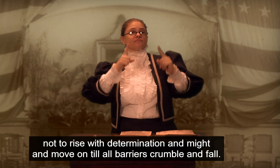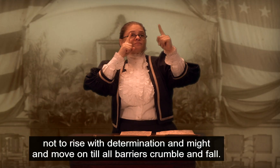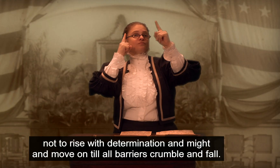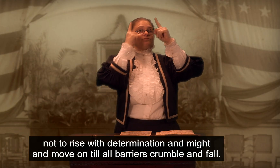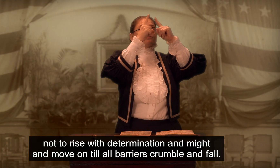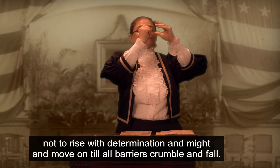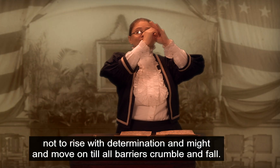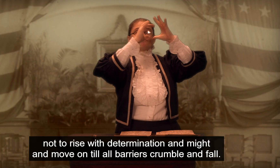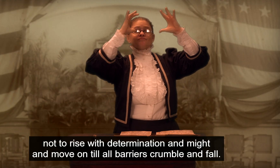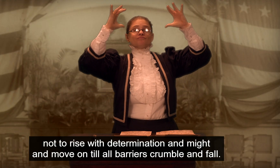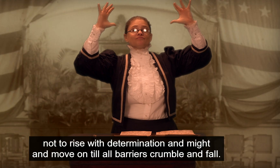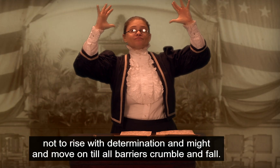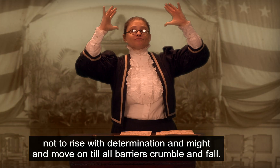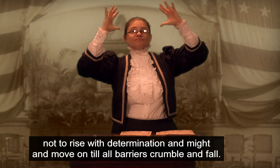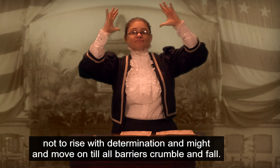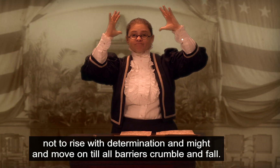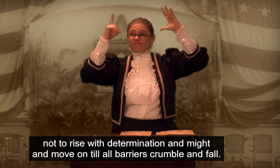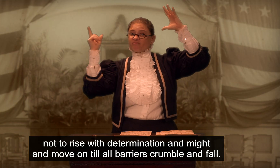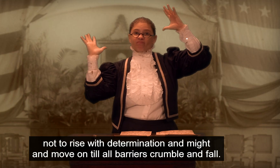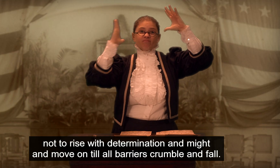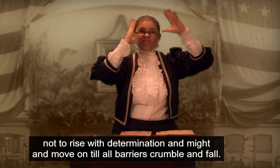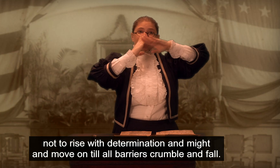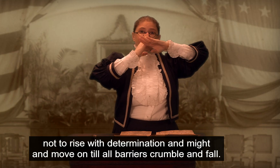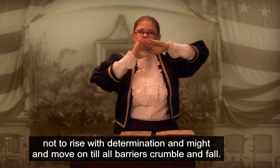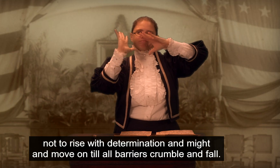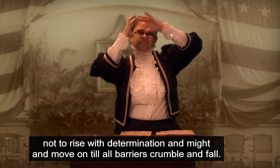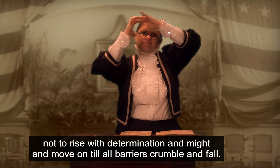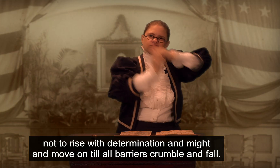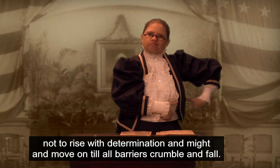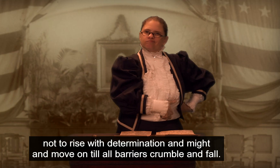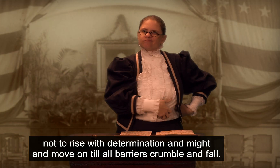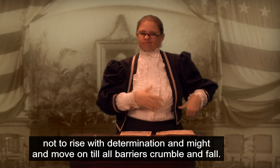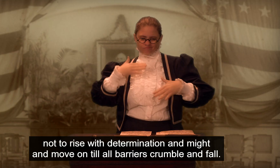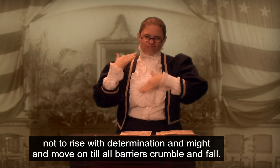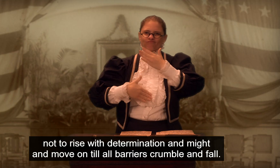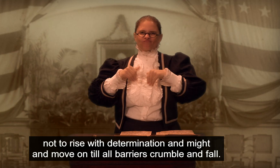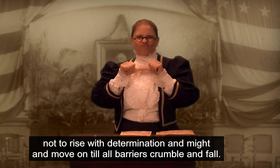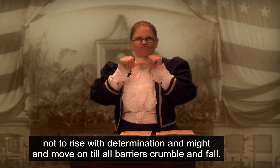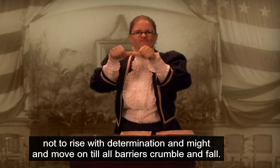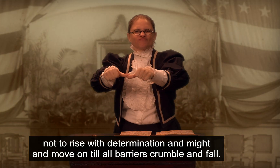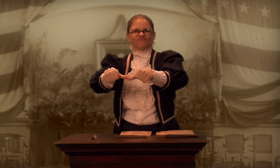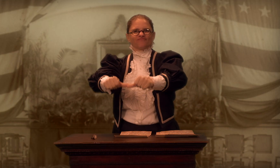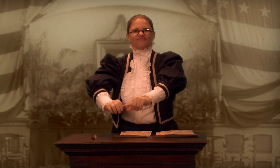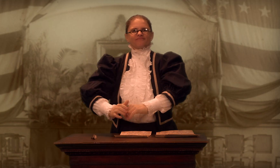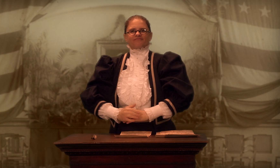not to rise with determination and might and move on till all barriers crumble and fall.